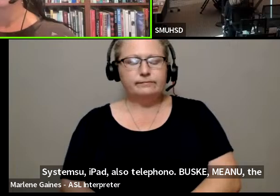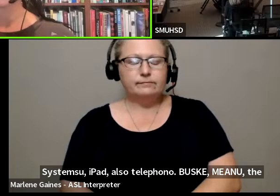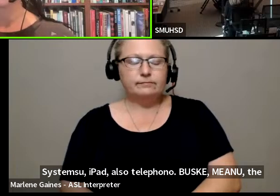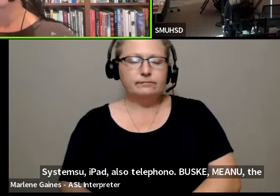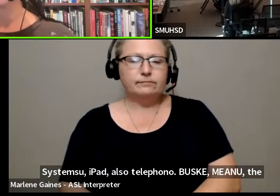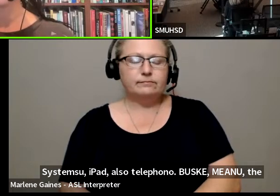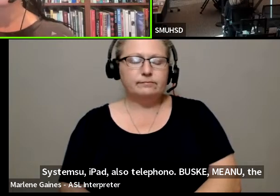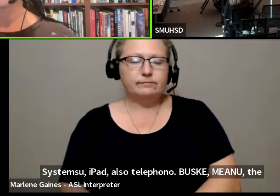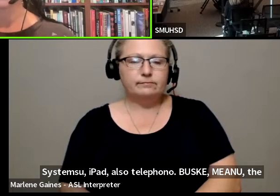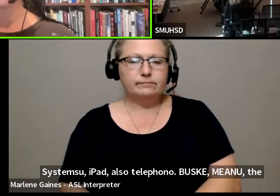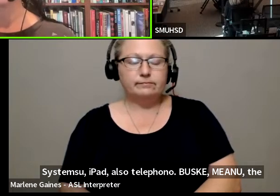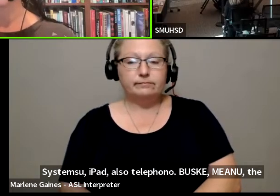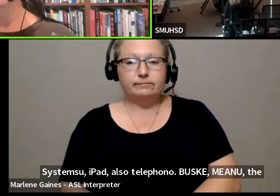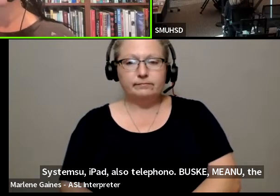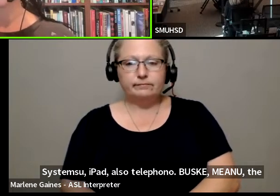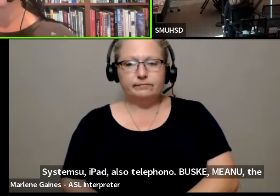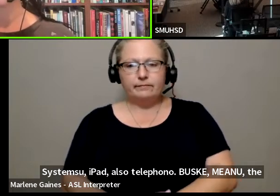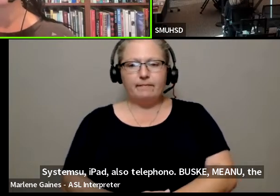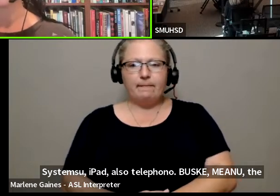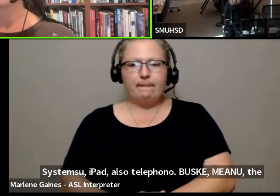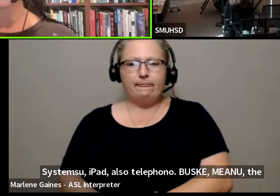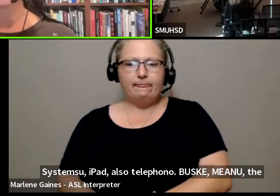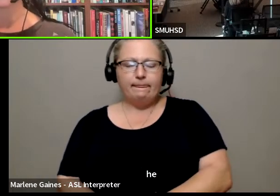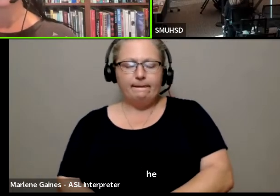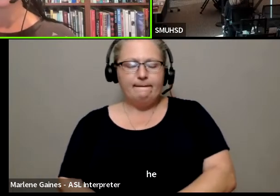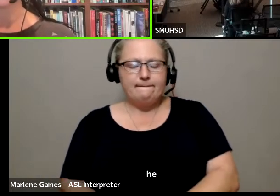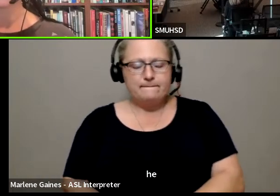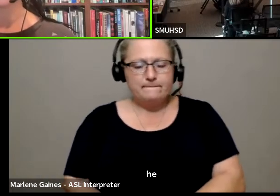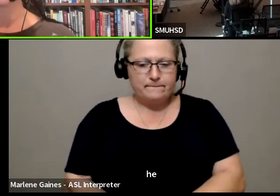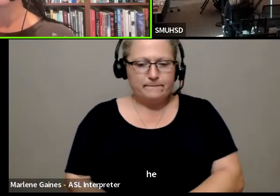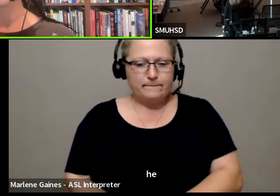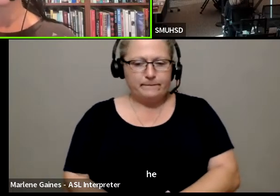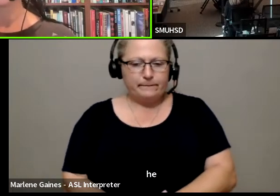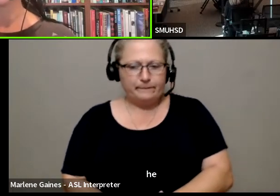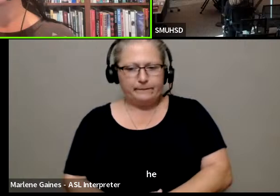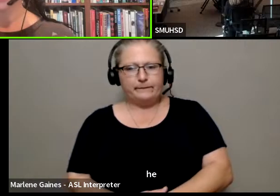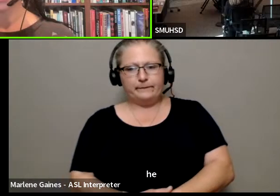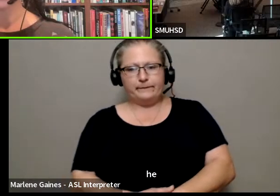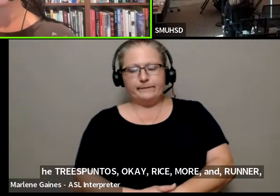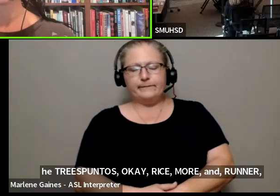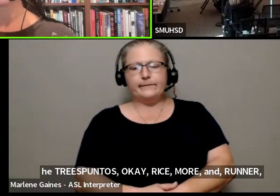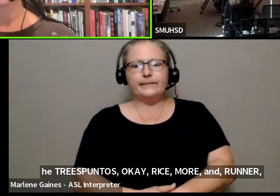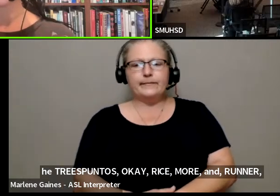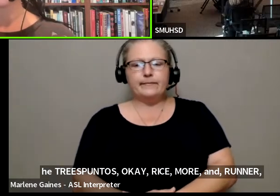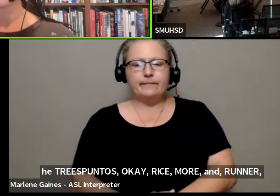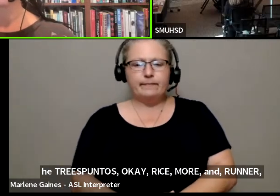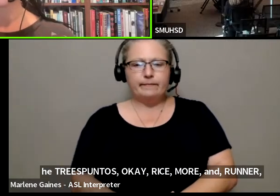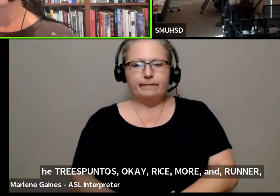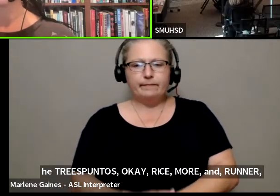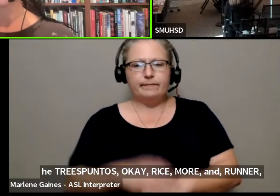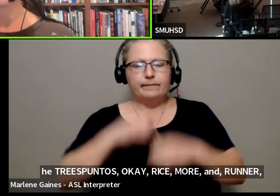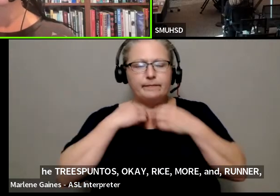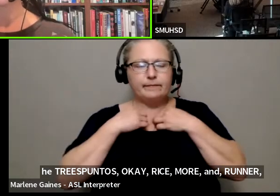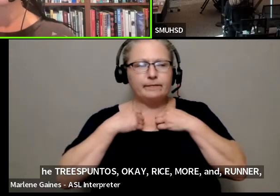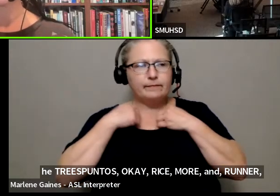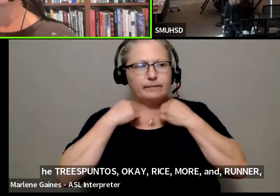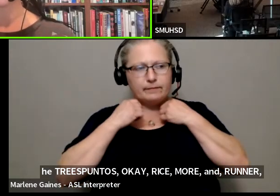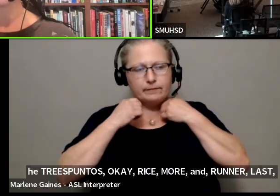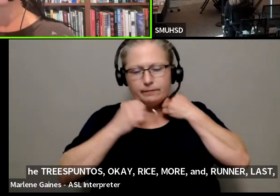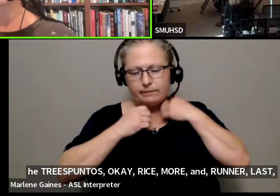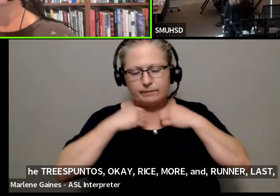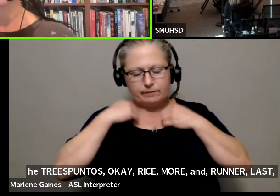seleccione Español o Spanish y después Aceptar, Finalizar o Done. Cuando hable, hágalo en español y las intérpretes